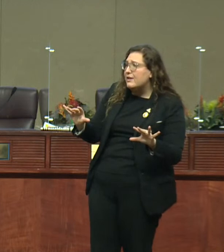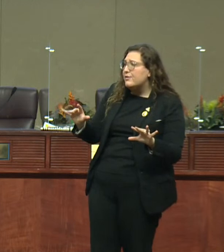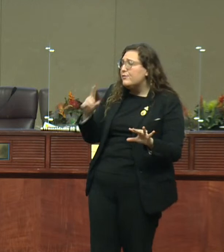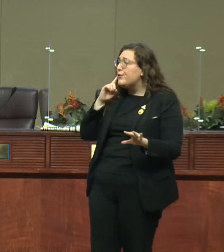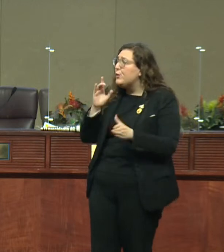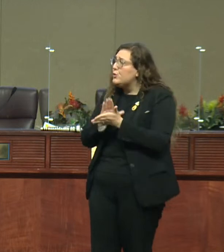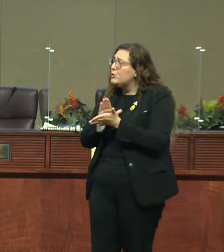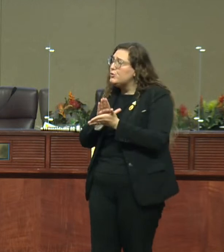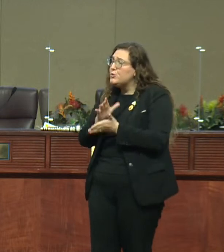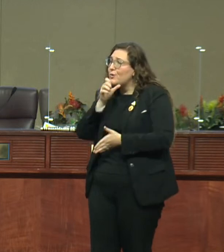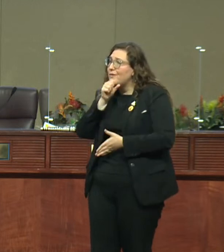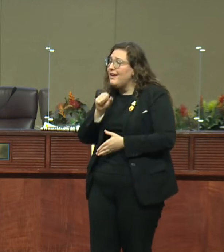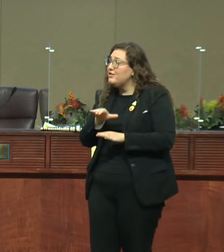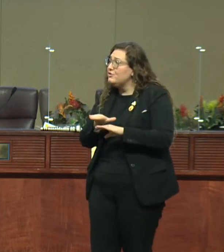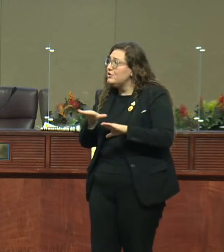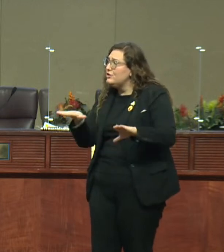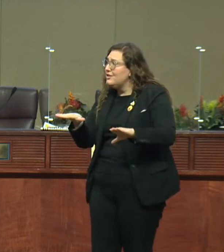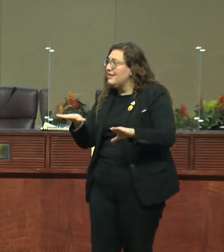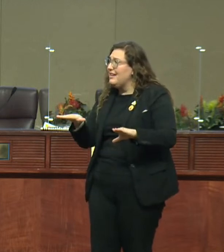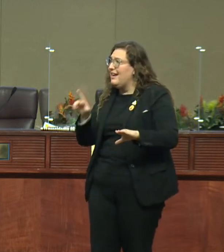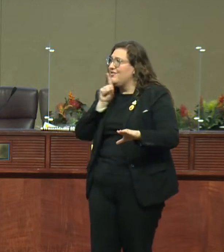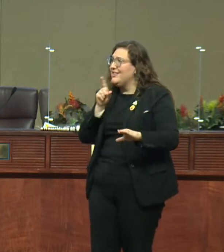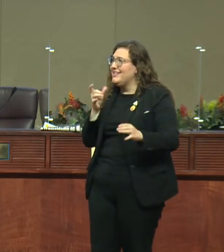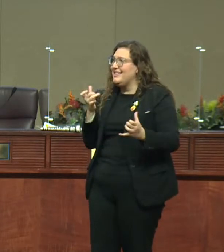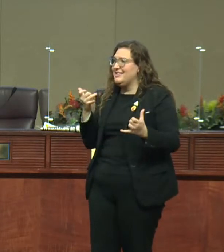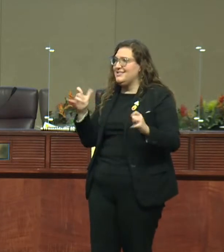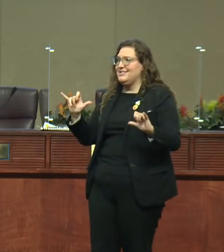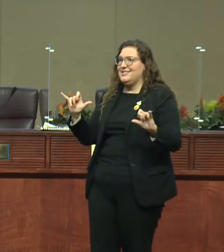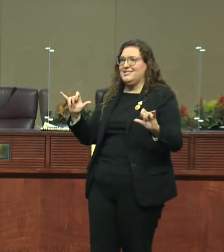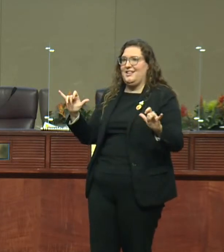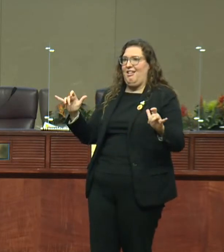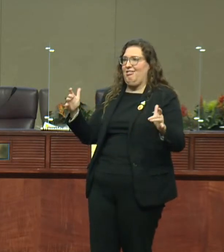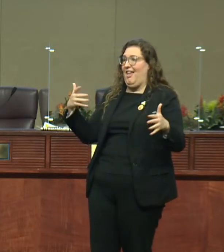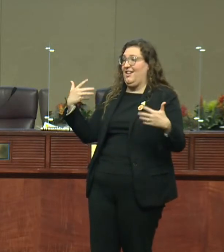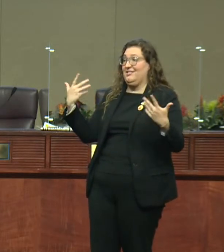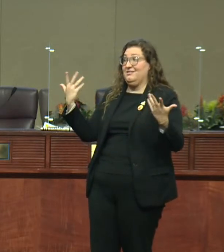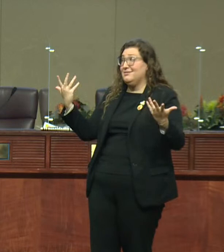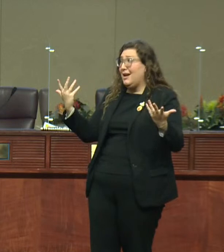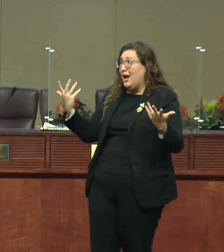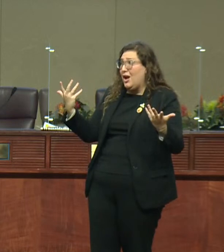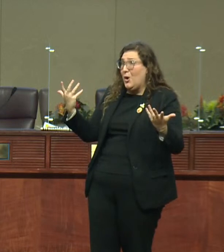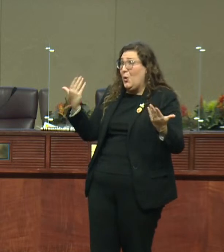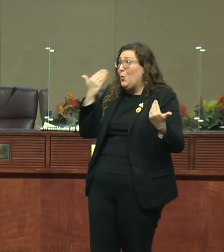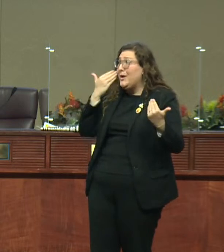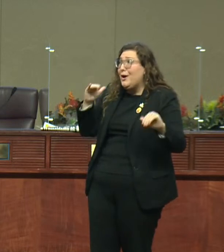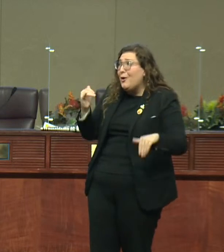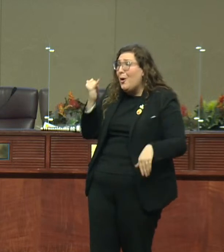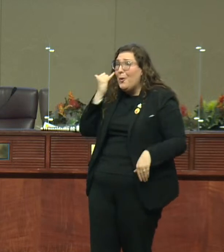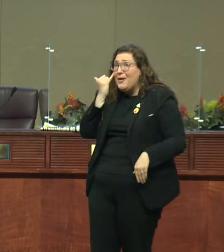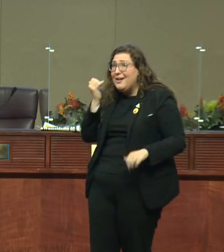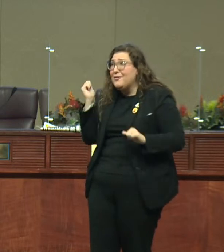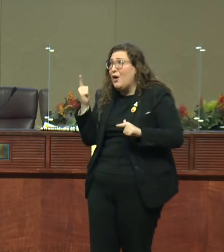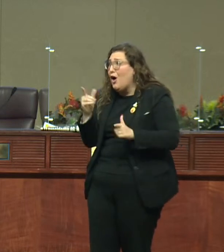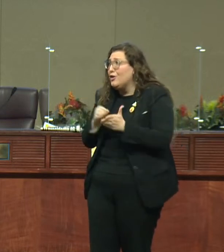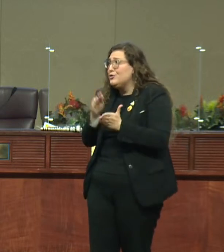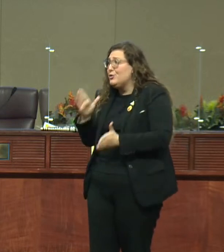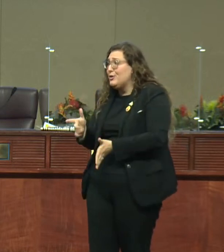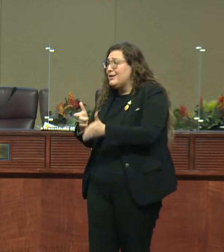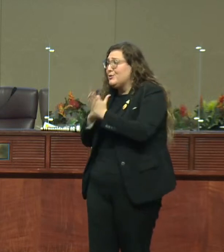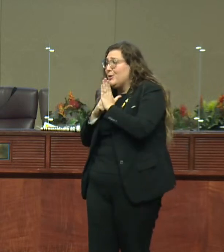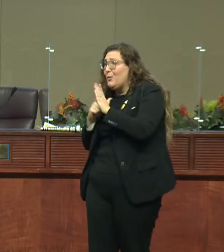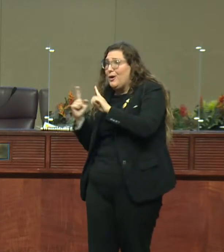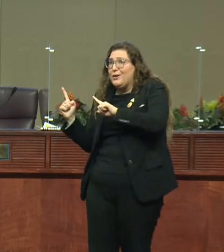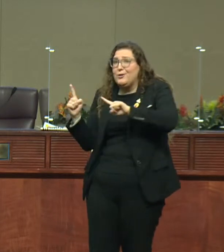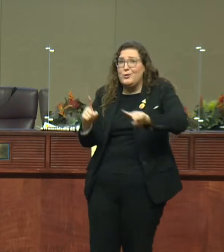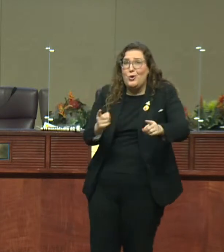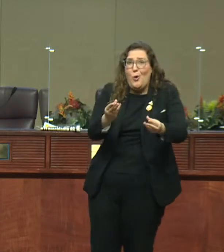children? And it's still up in the air whether or not all kids are going to have to go back to on campus. It's not really up to the district, it's up to the